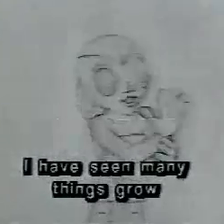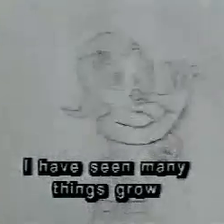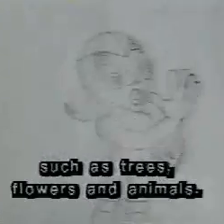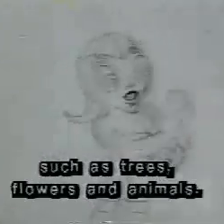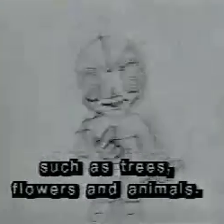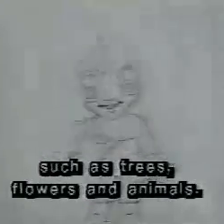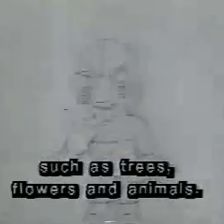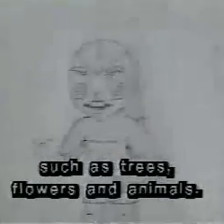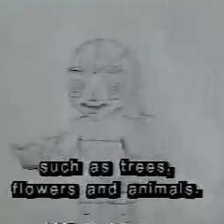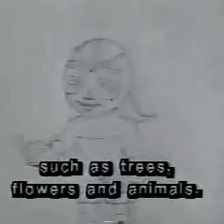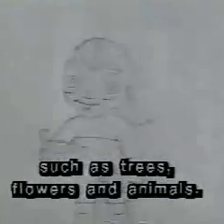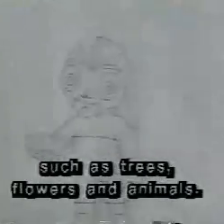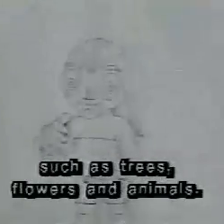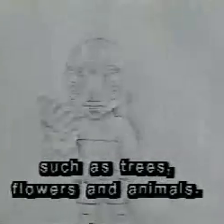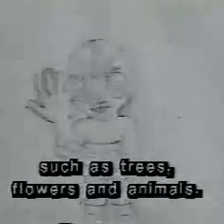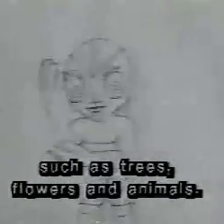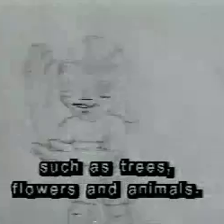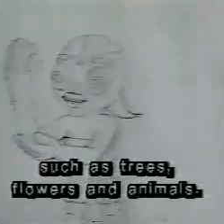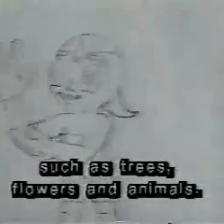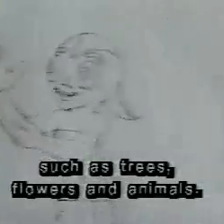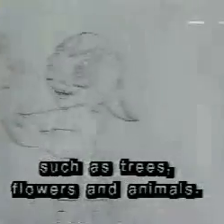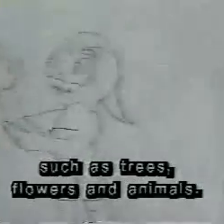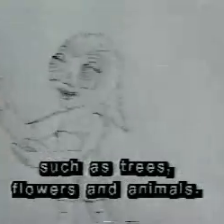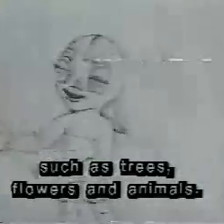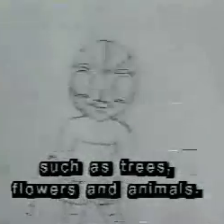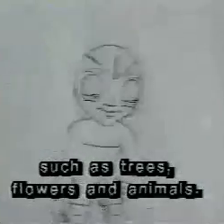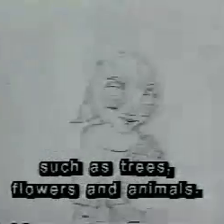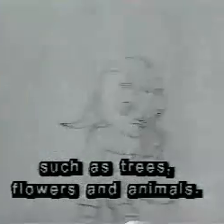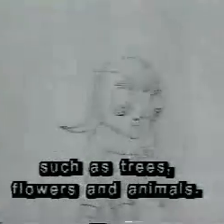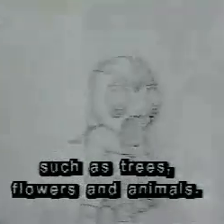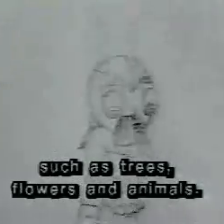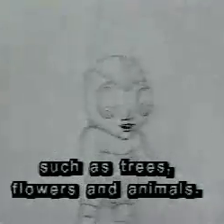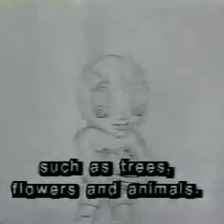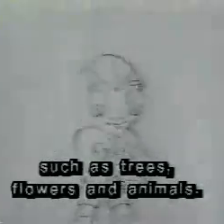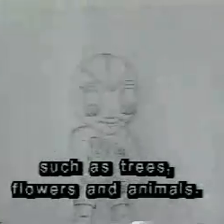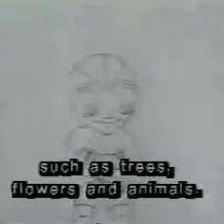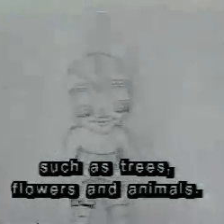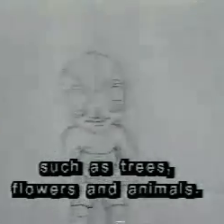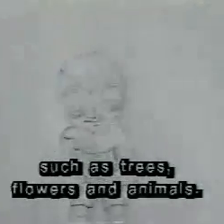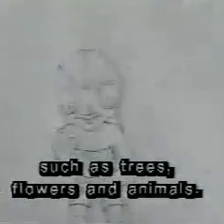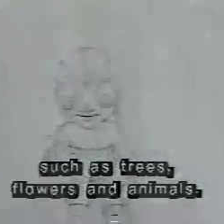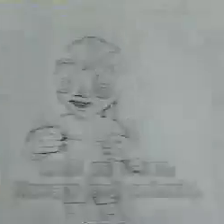as trees, flowers, and animals.